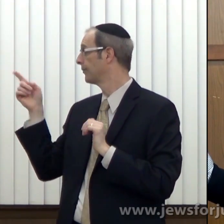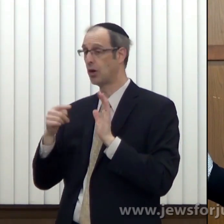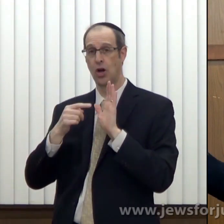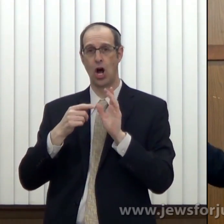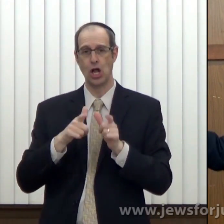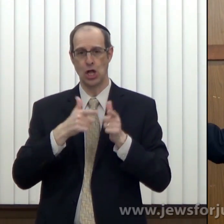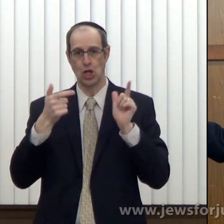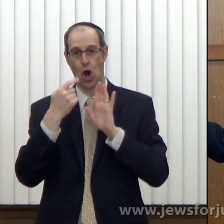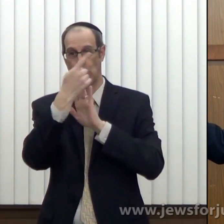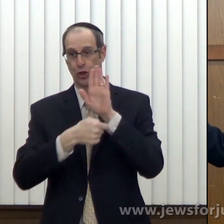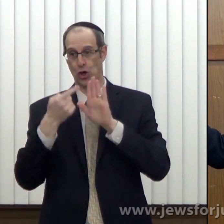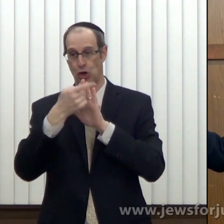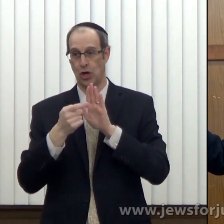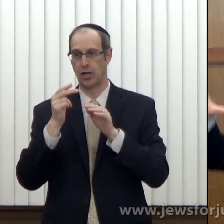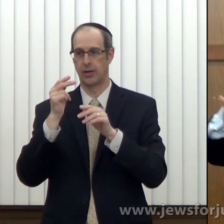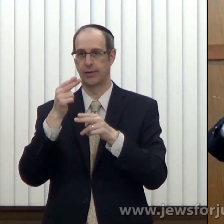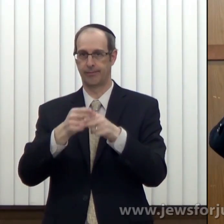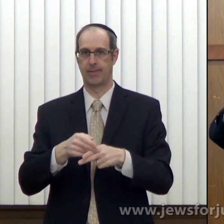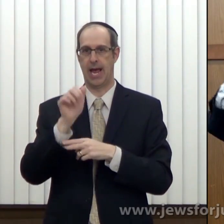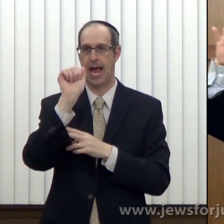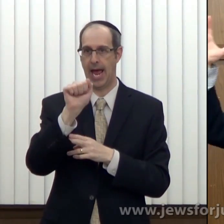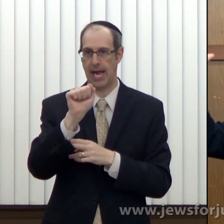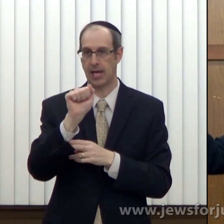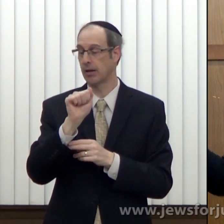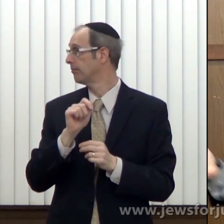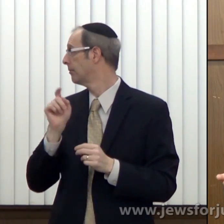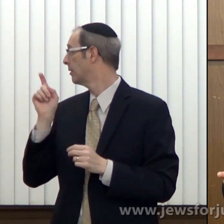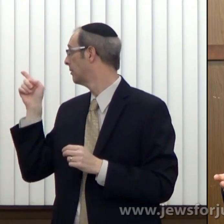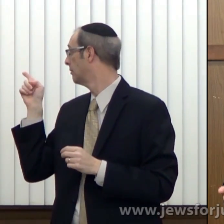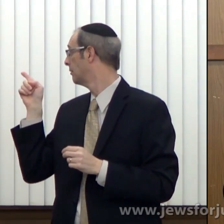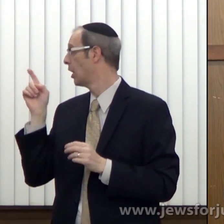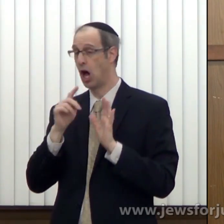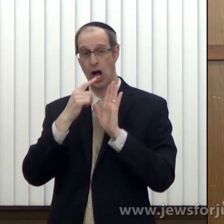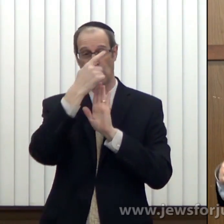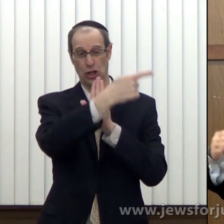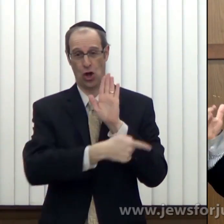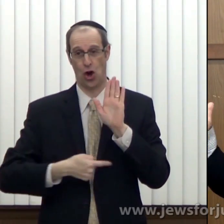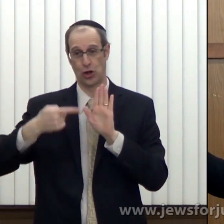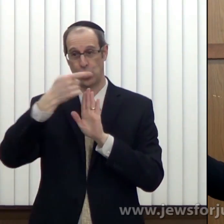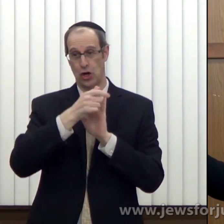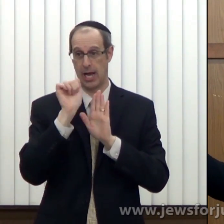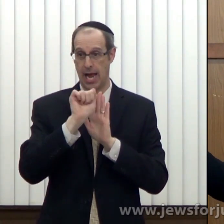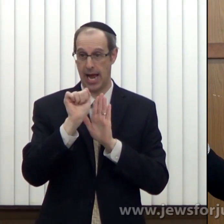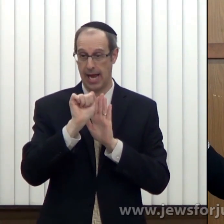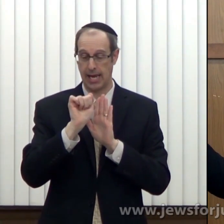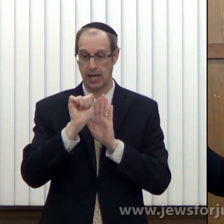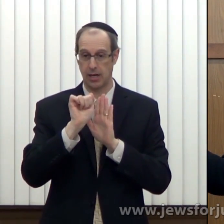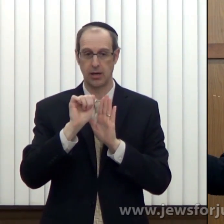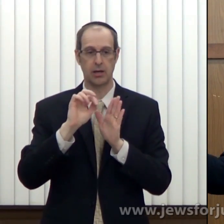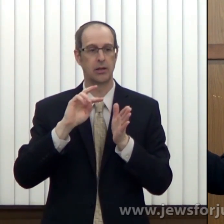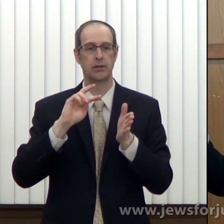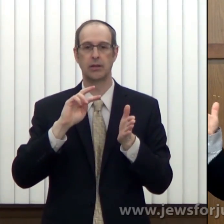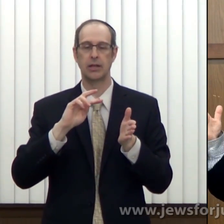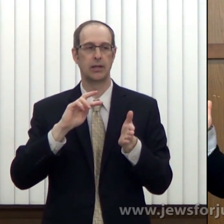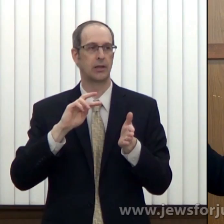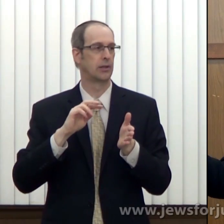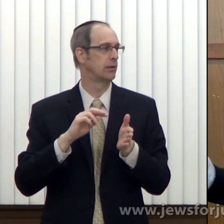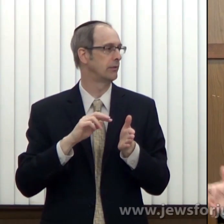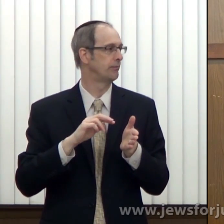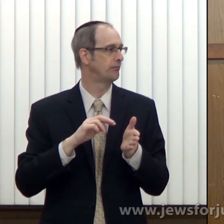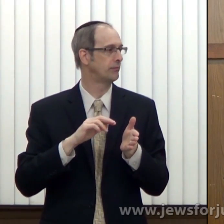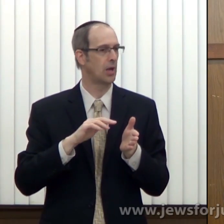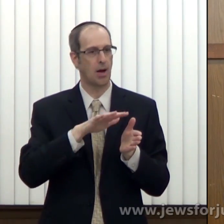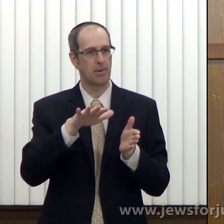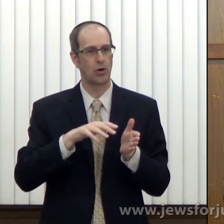A. The A circle is the big circle because here we're talking about, let's say,